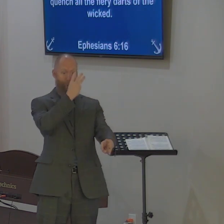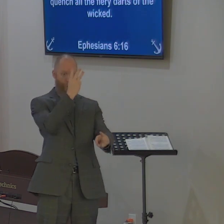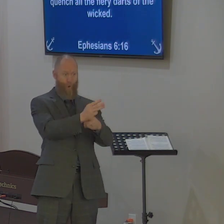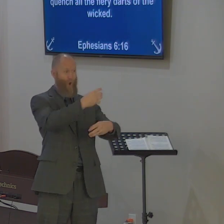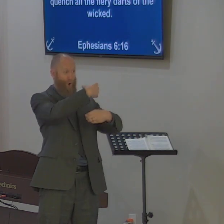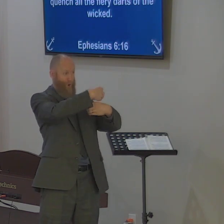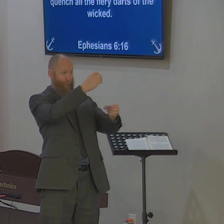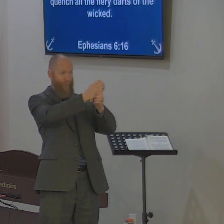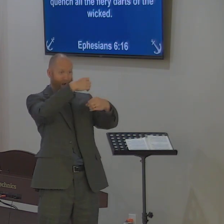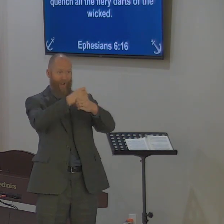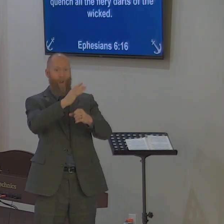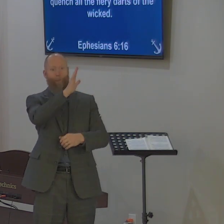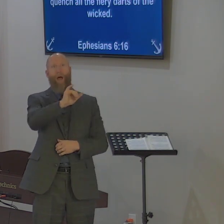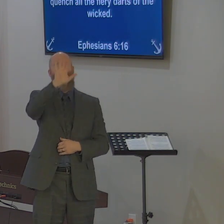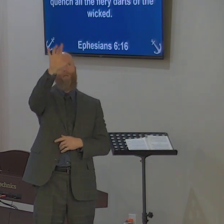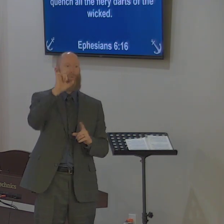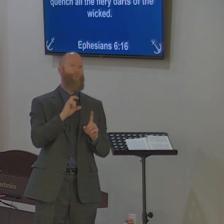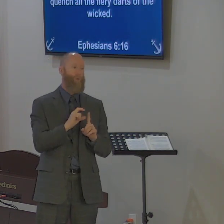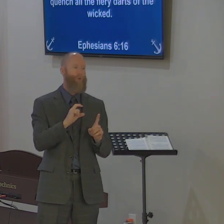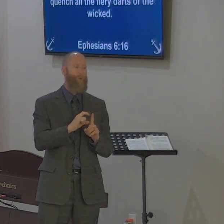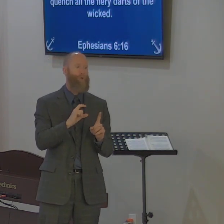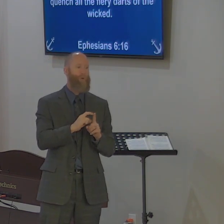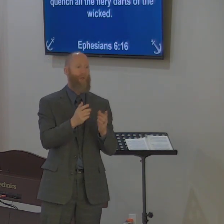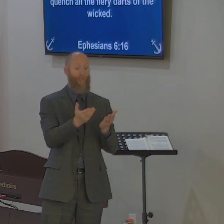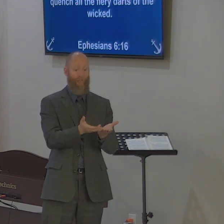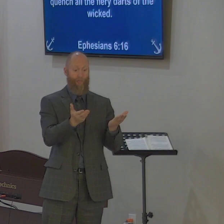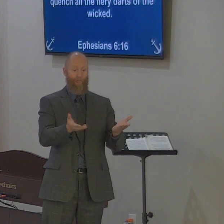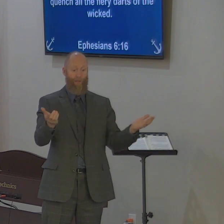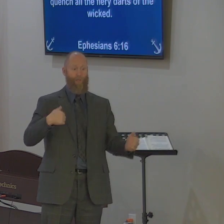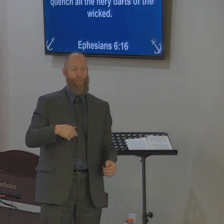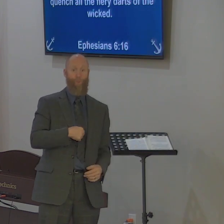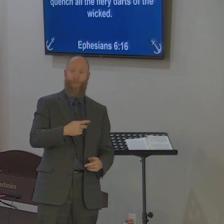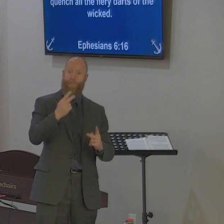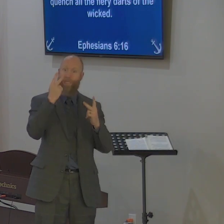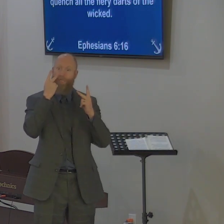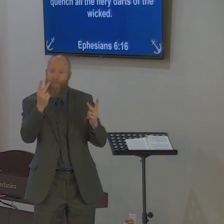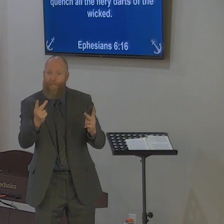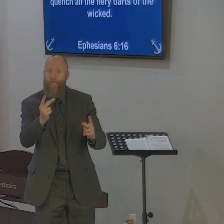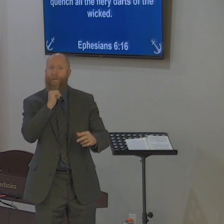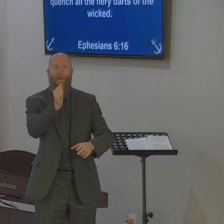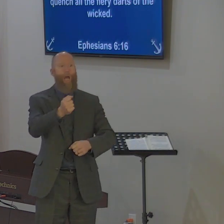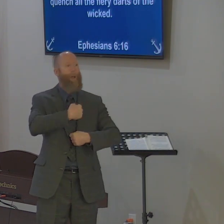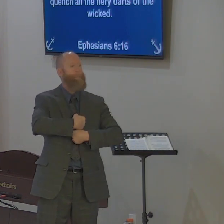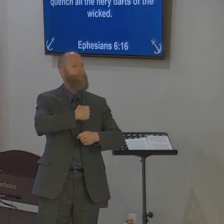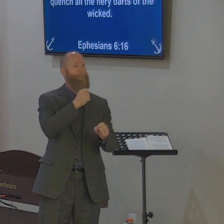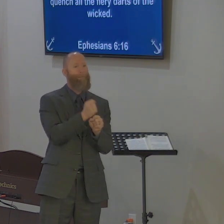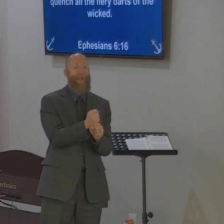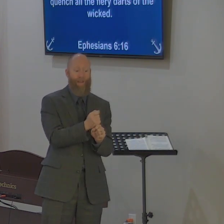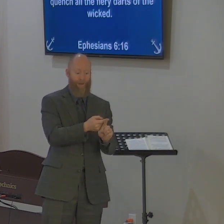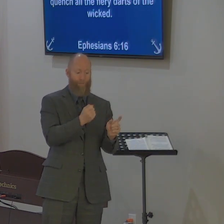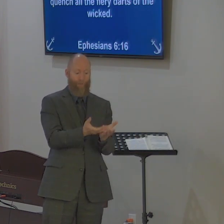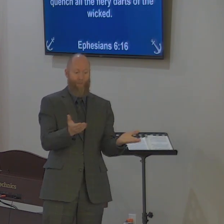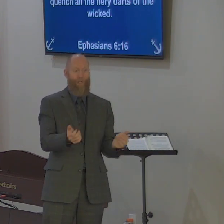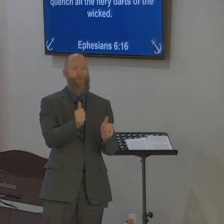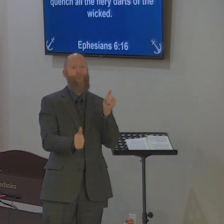the word of God, so that things which are seen were not made of things which do